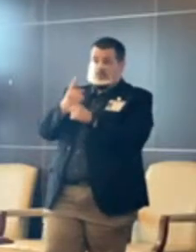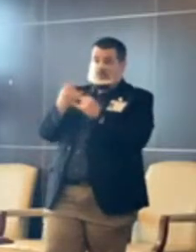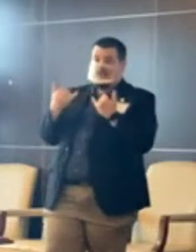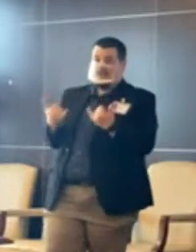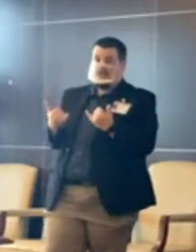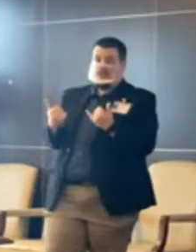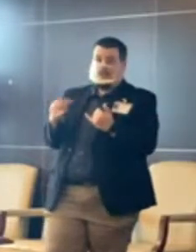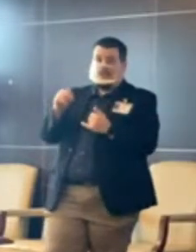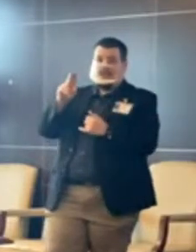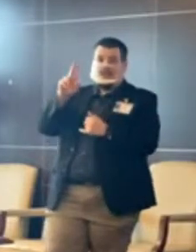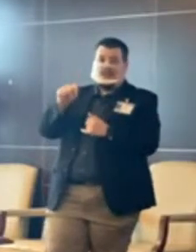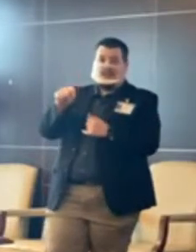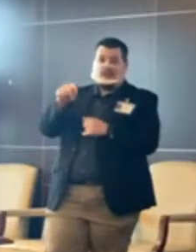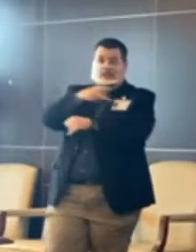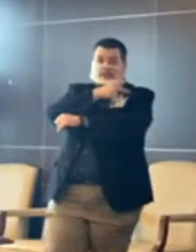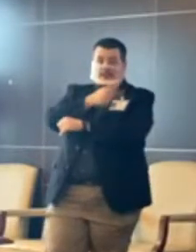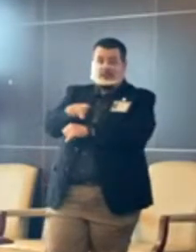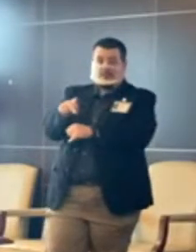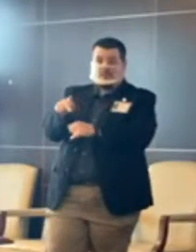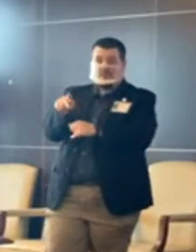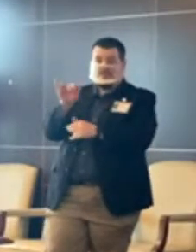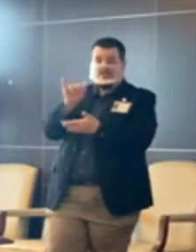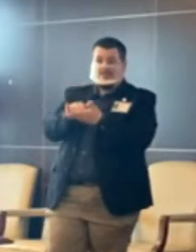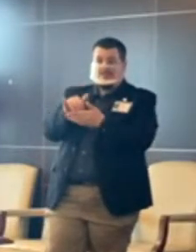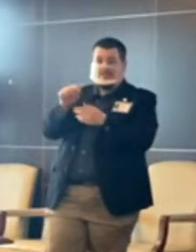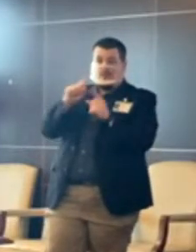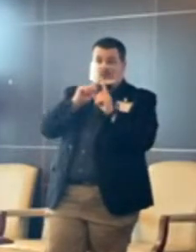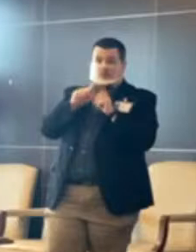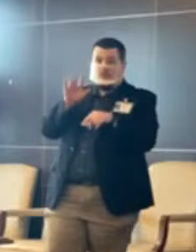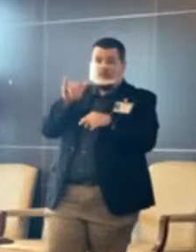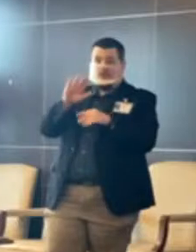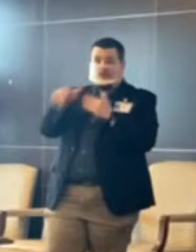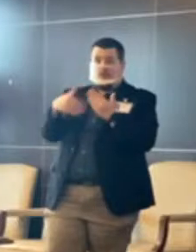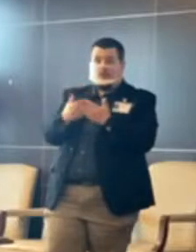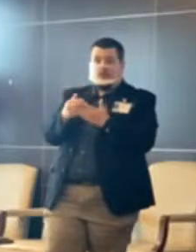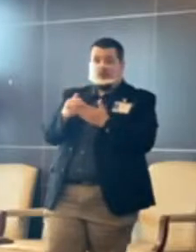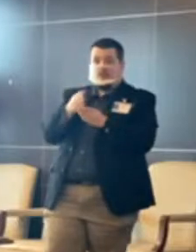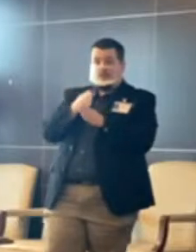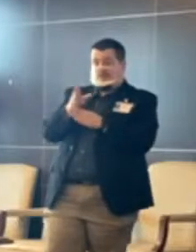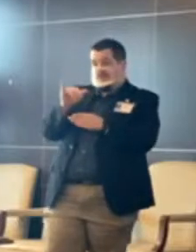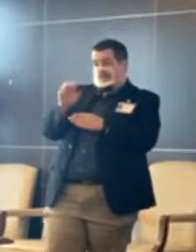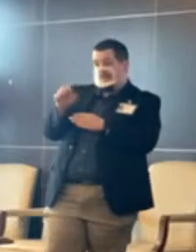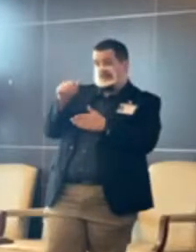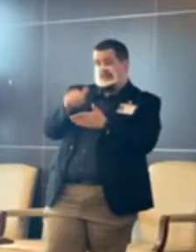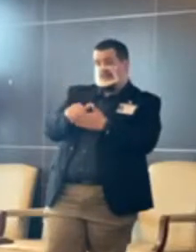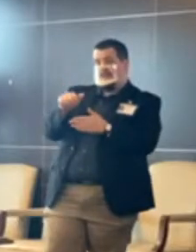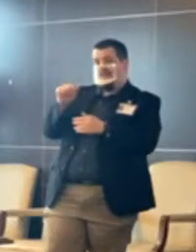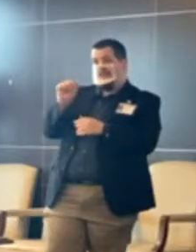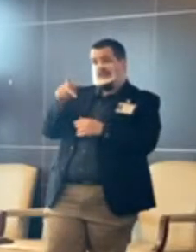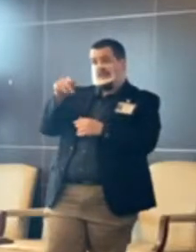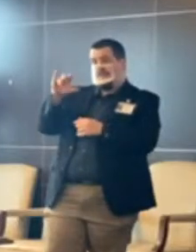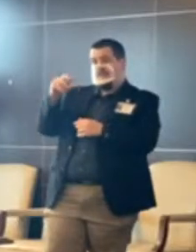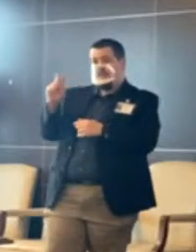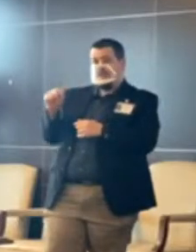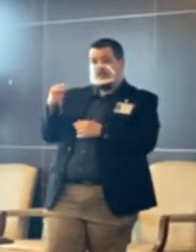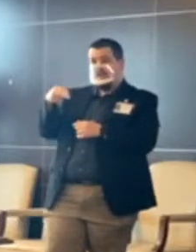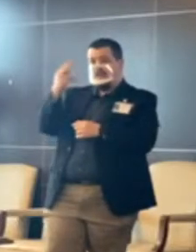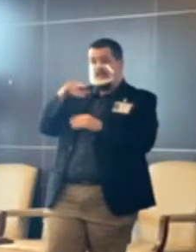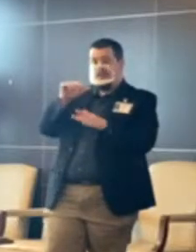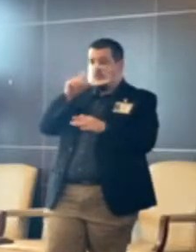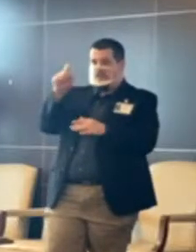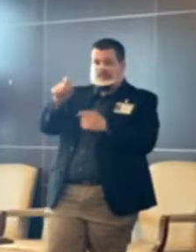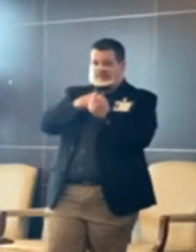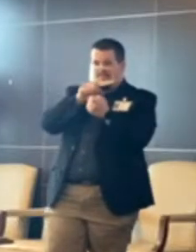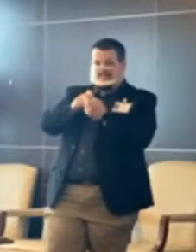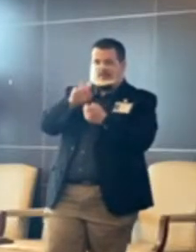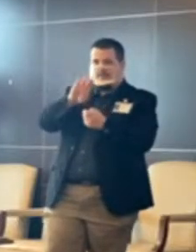now, outpatient monoclonal antibody treatments can be ordered by all primary care physicians in the Appalachian Highlands. You do not have to be a specific